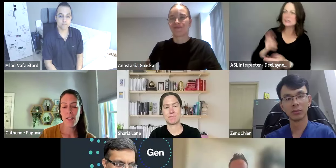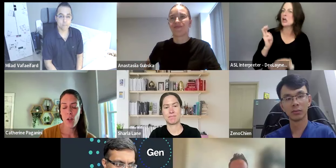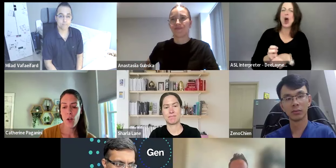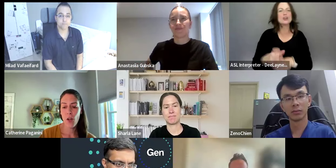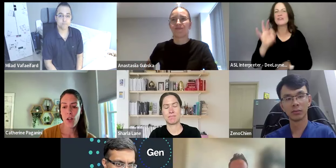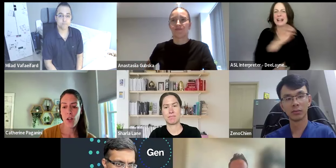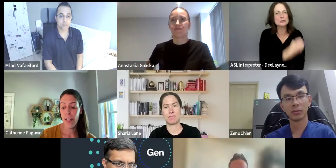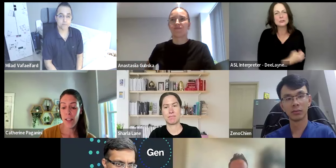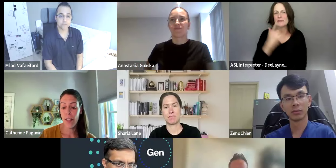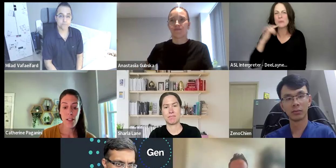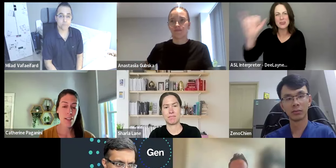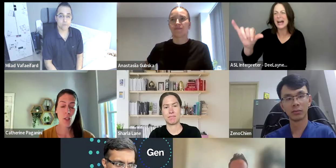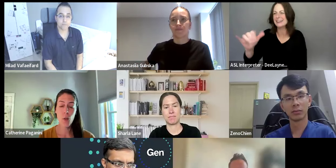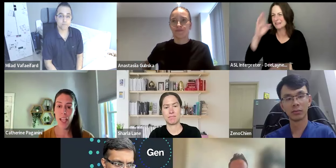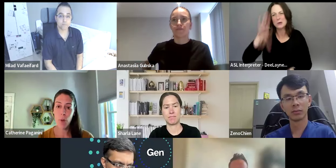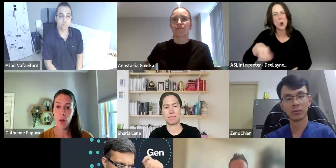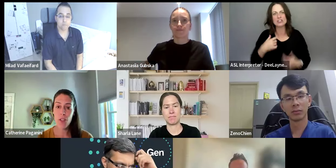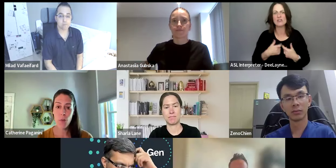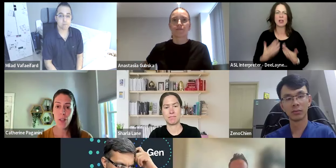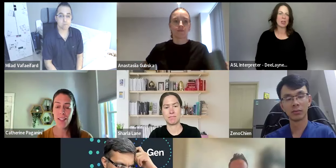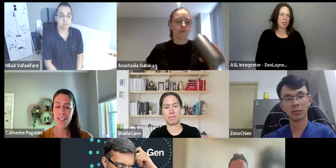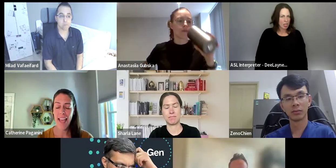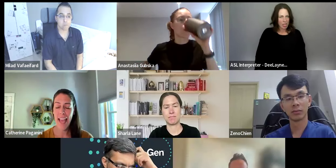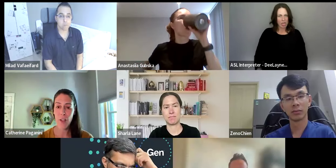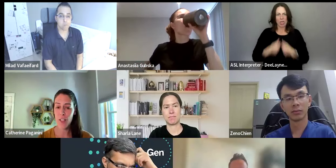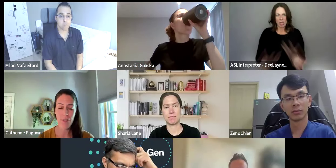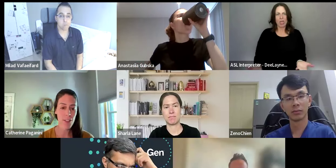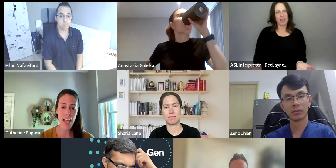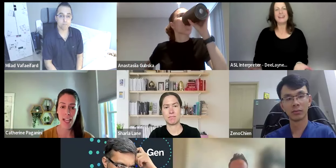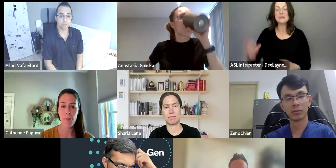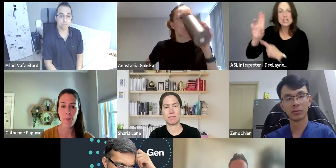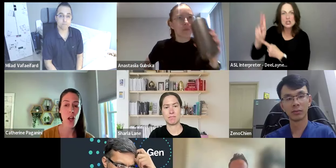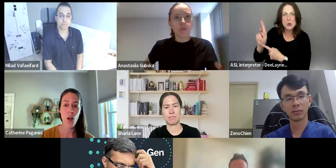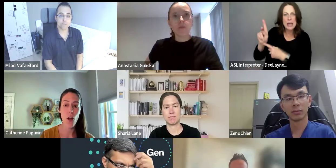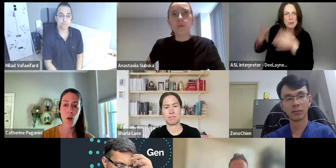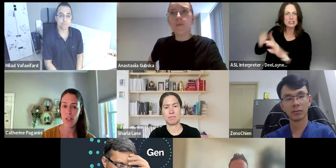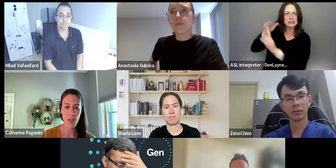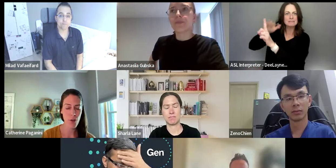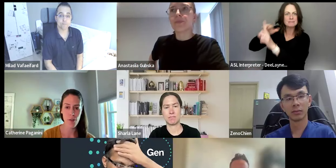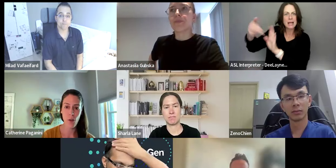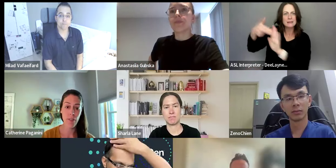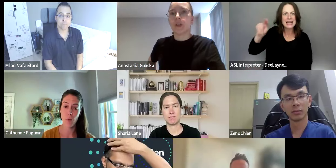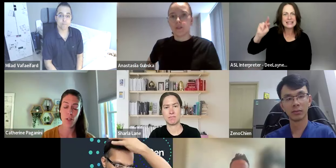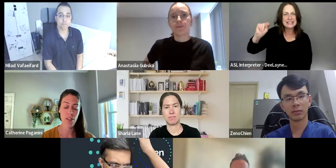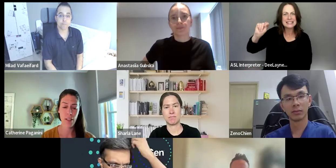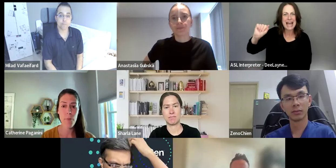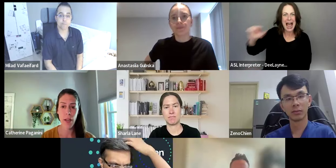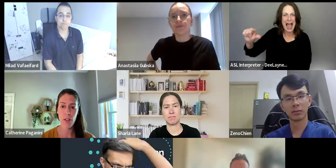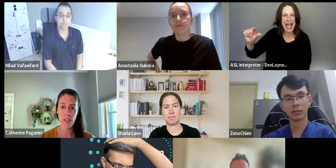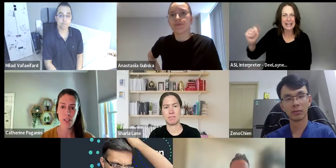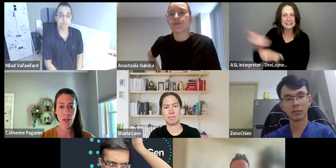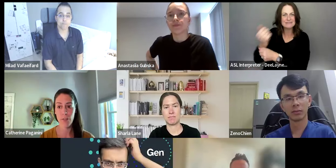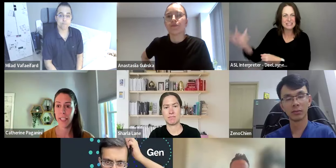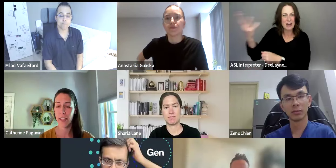is really important. Yes, her like the UK person, we tagged her several times, no response whatsoever, which